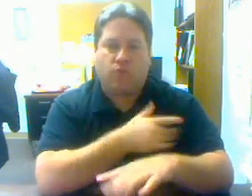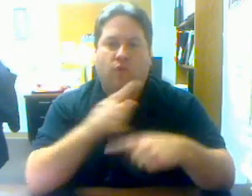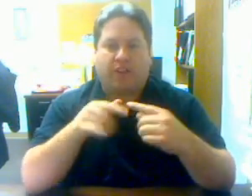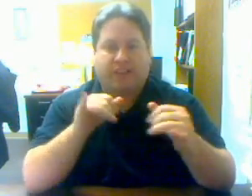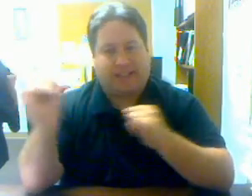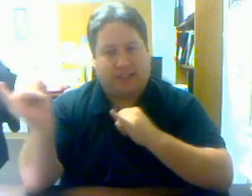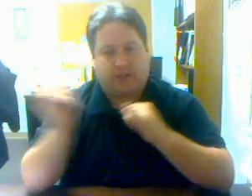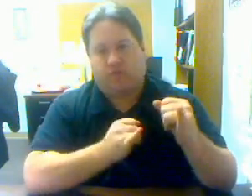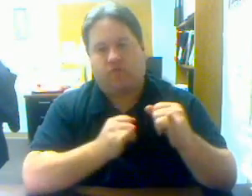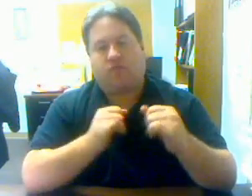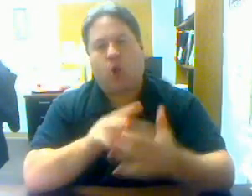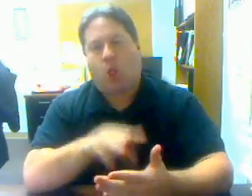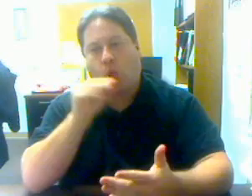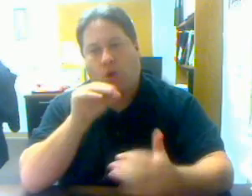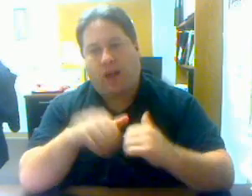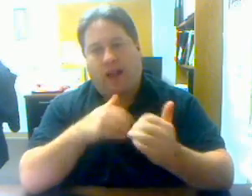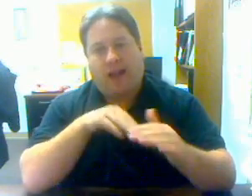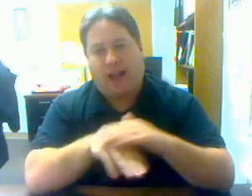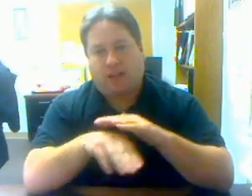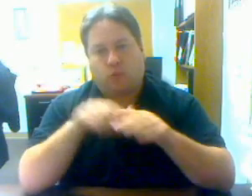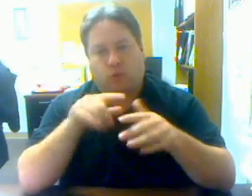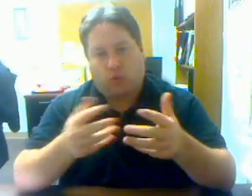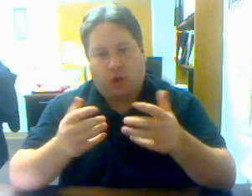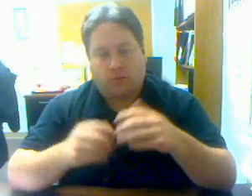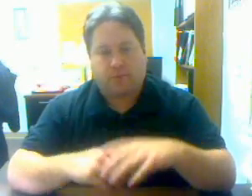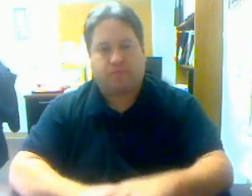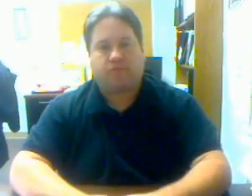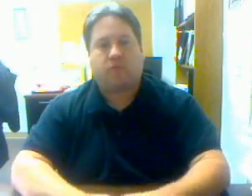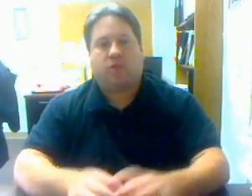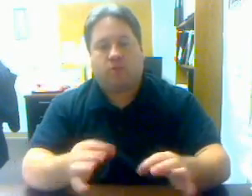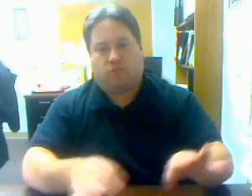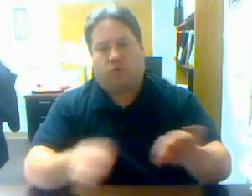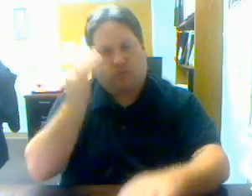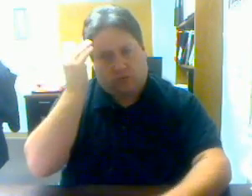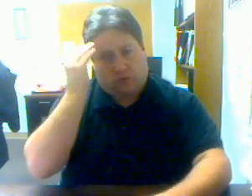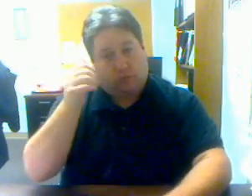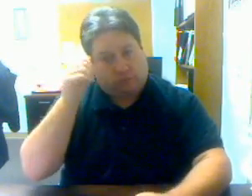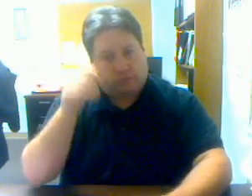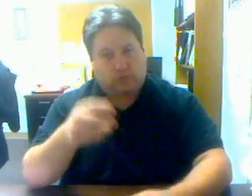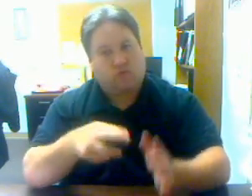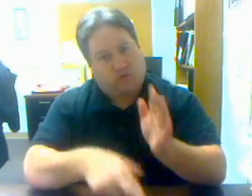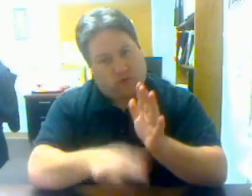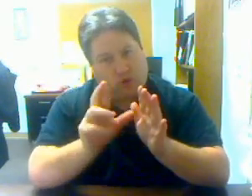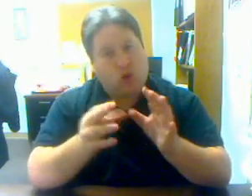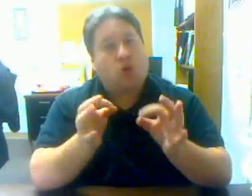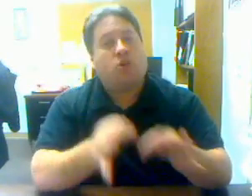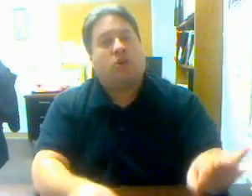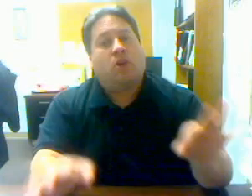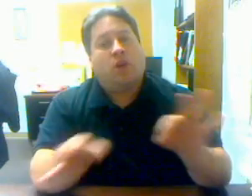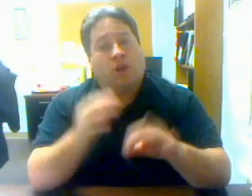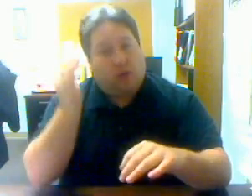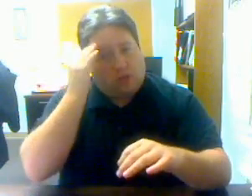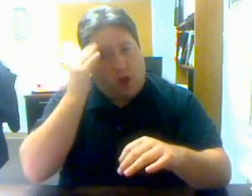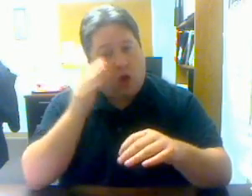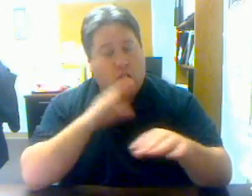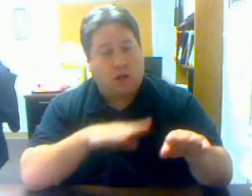So we identify the behavior, we know the motivation behind it, and that's important because you can expect it. If the person is